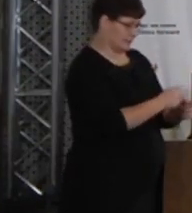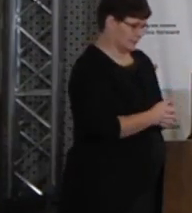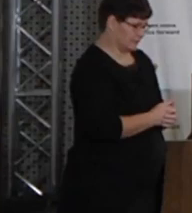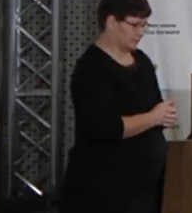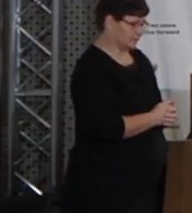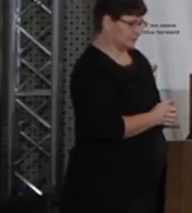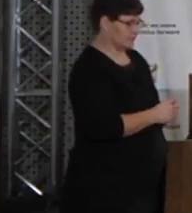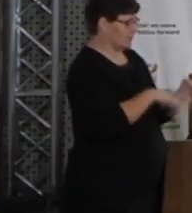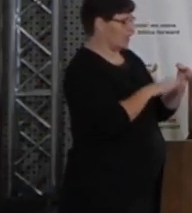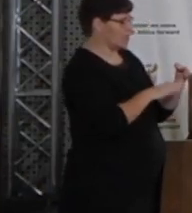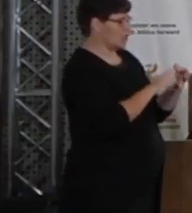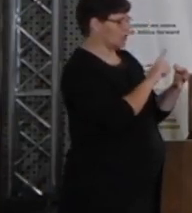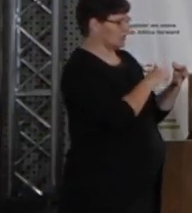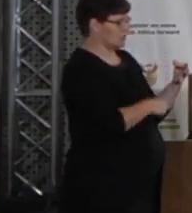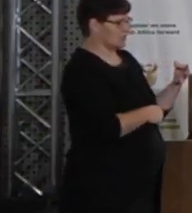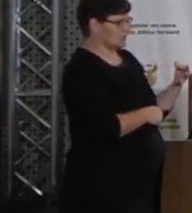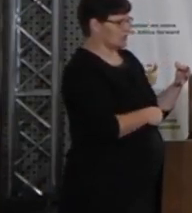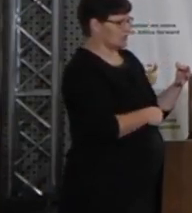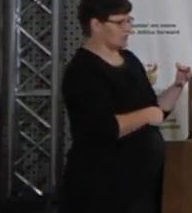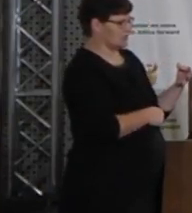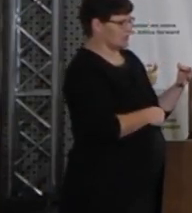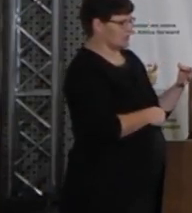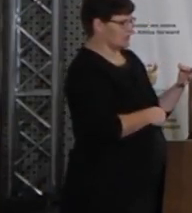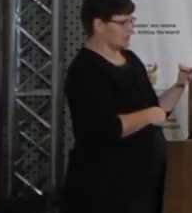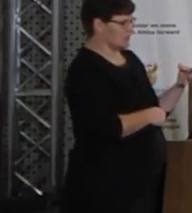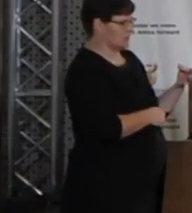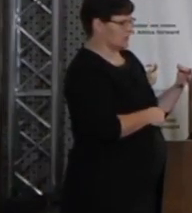third question. Who's the third caller?